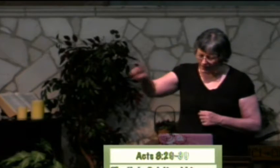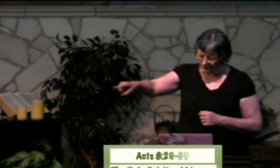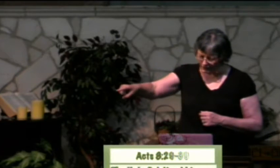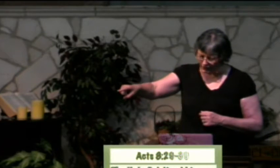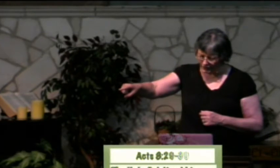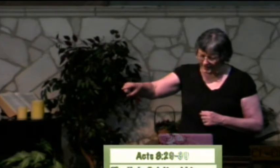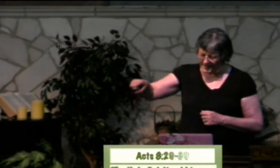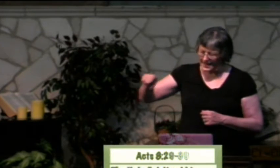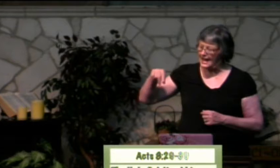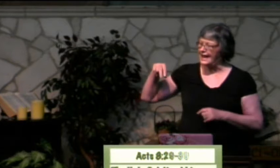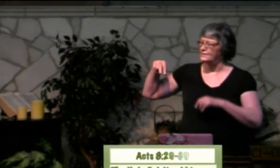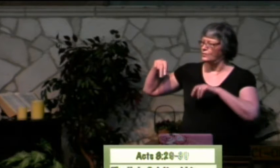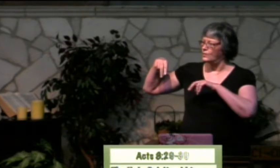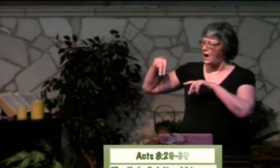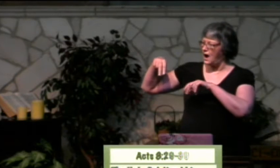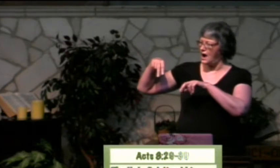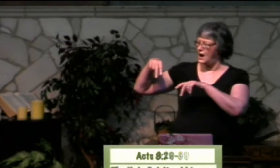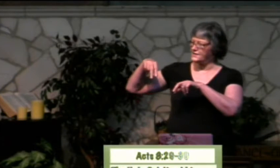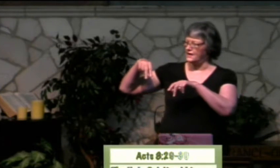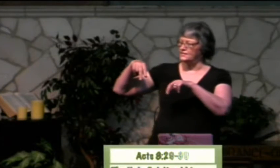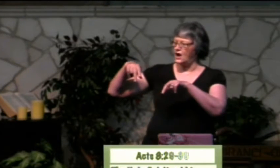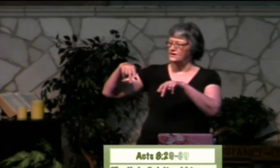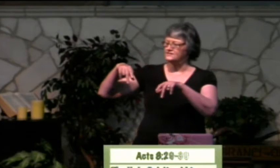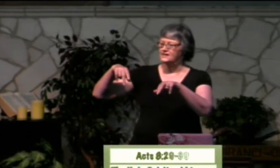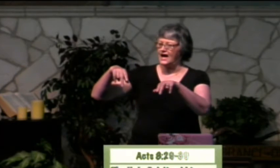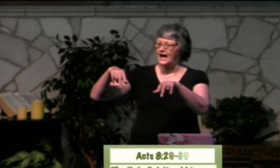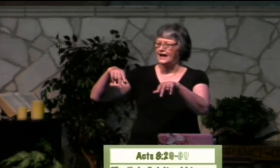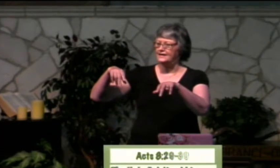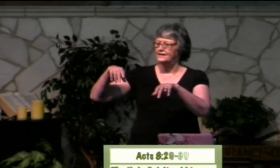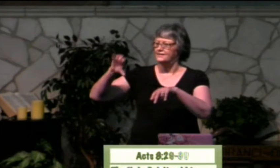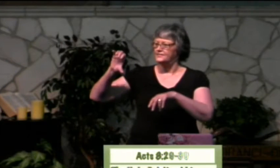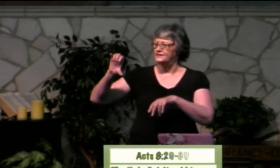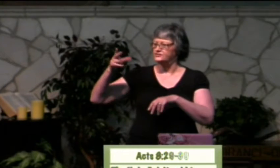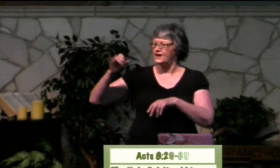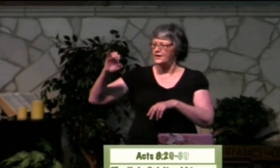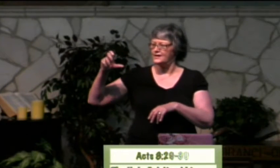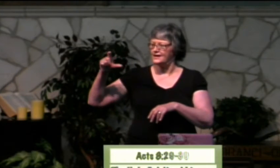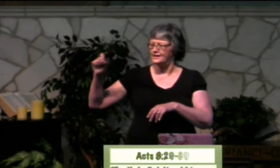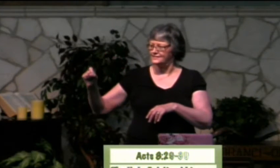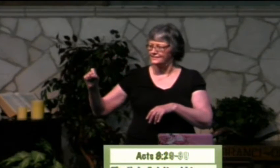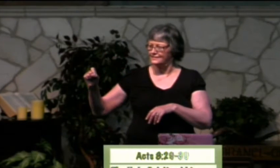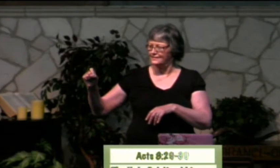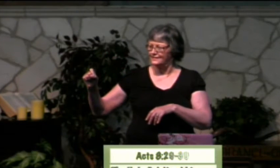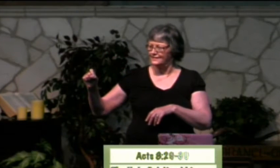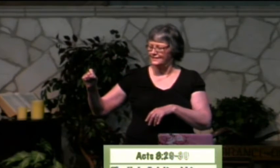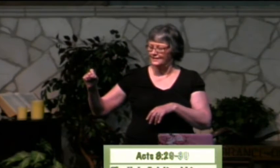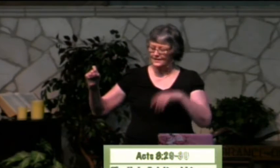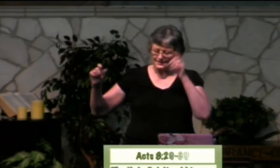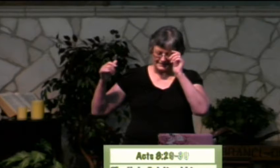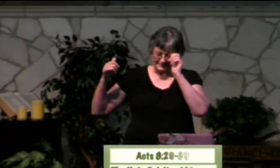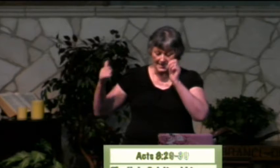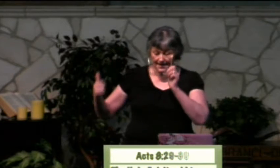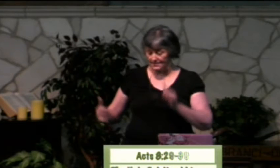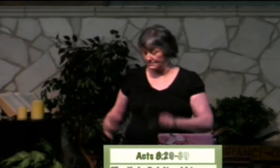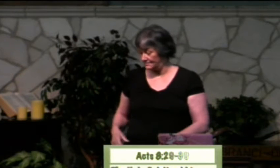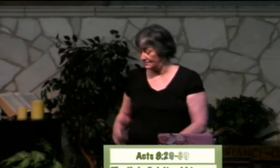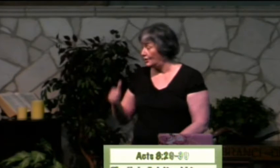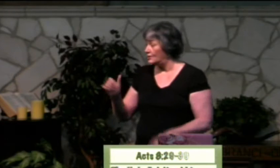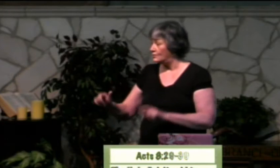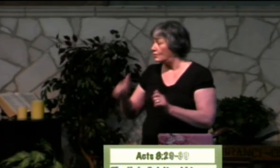over and walk alongside the chariot. Now,